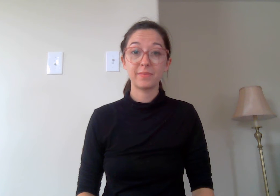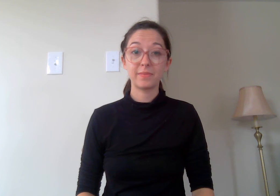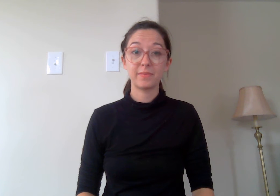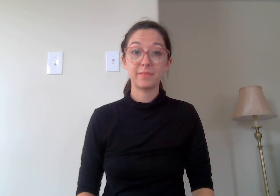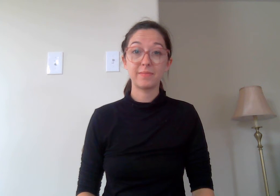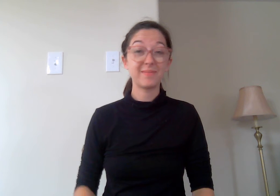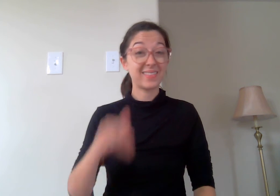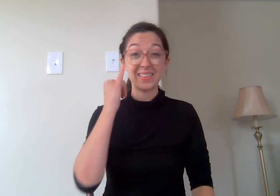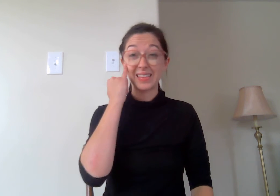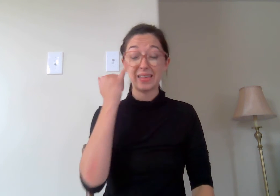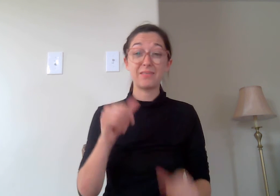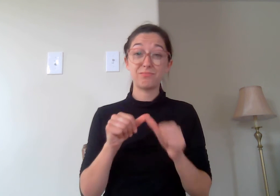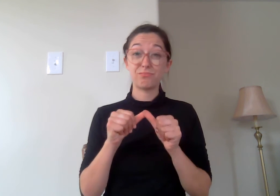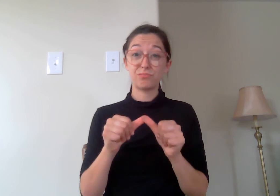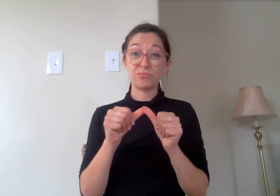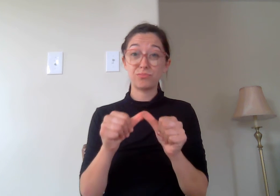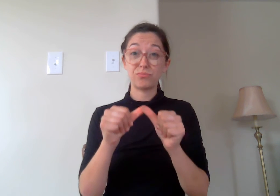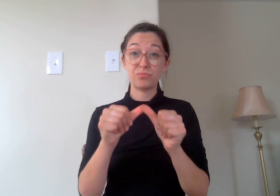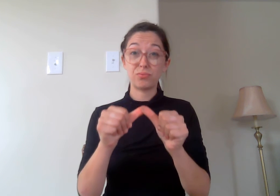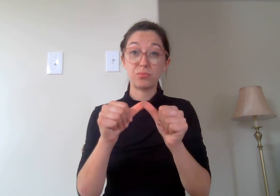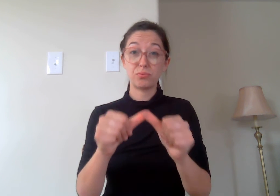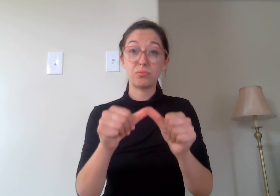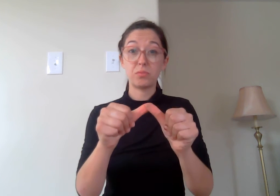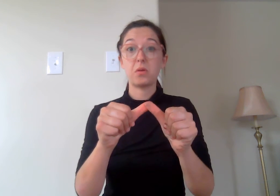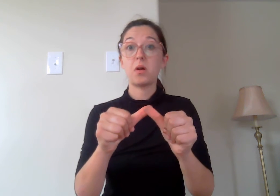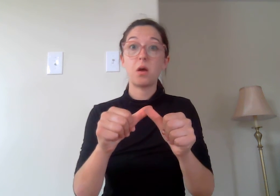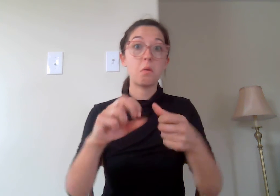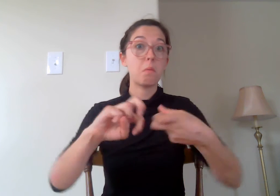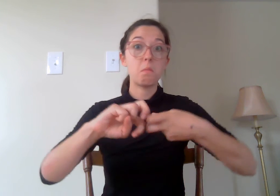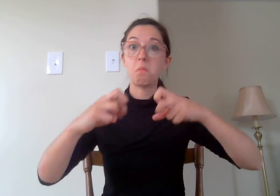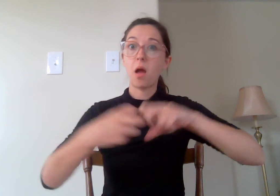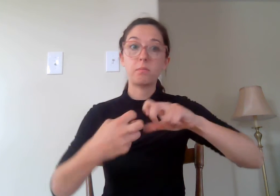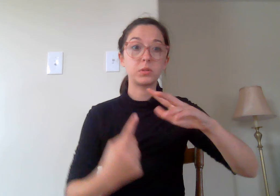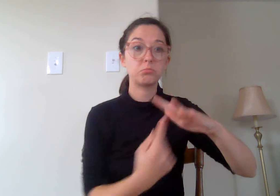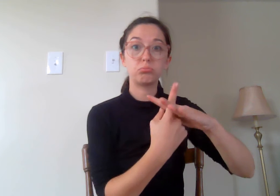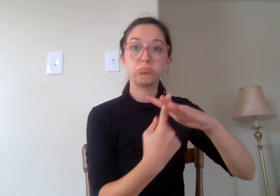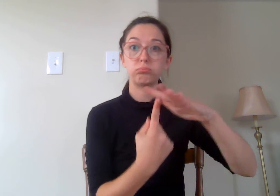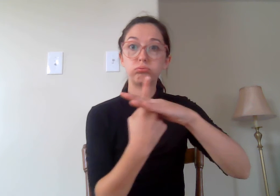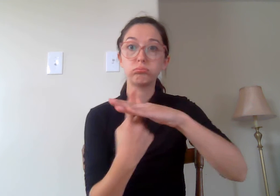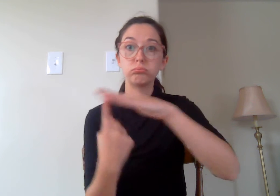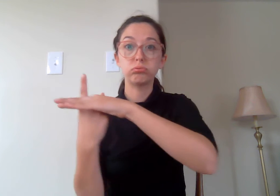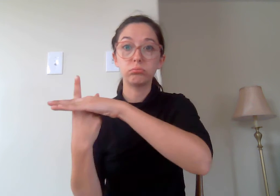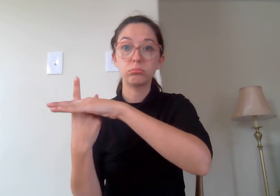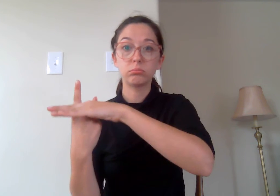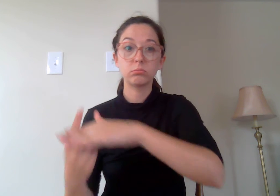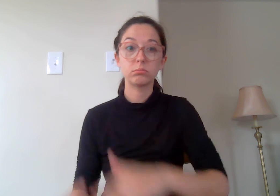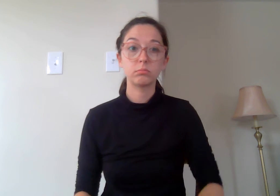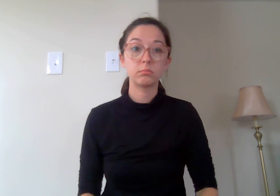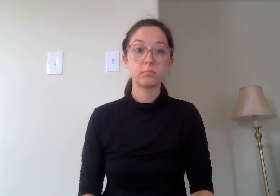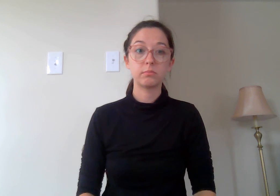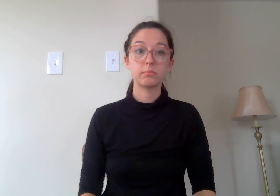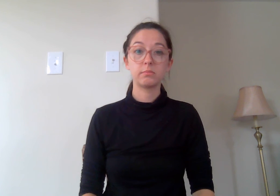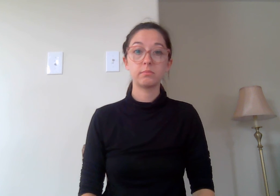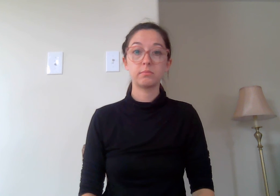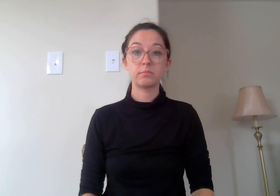migraines, your back starts to hurt. Wherever you store your stress, so to speak, it starts to come out. And most people, when